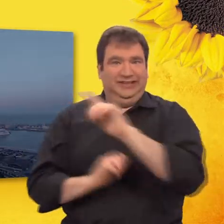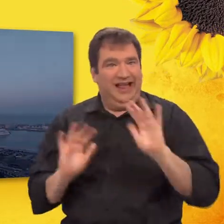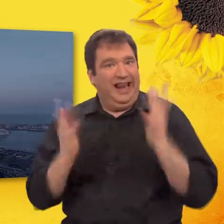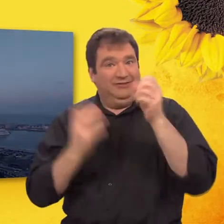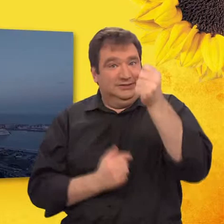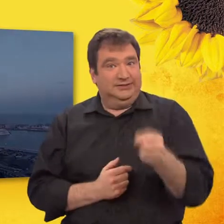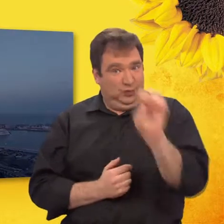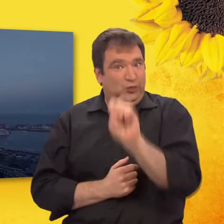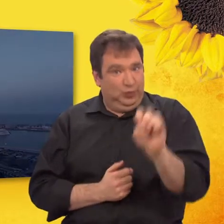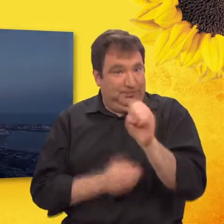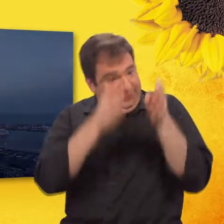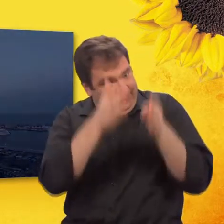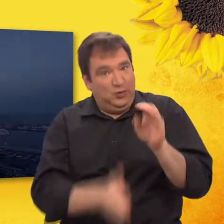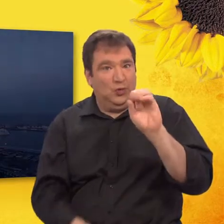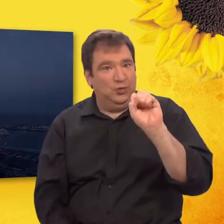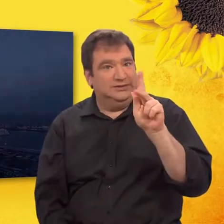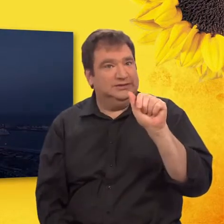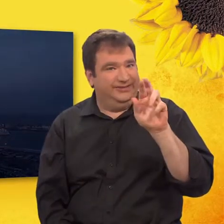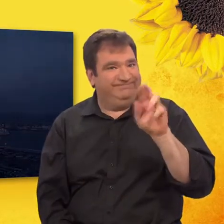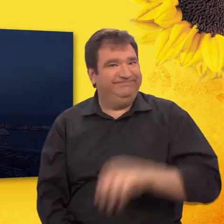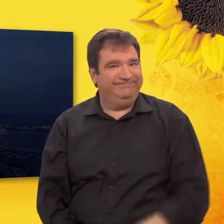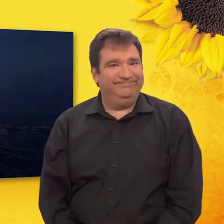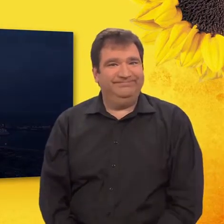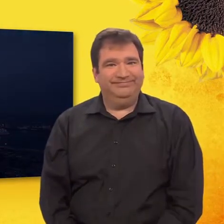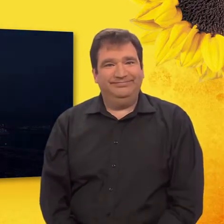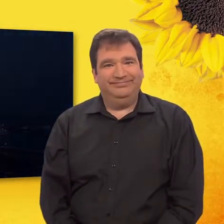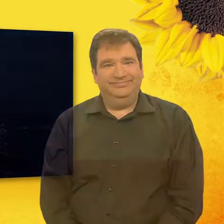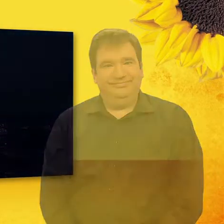life and the lives of all southern Europeans.